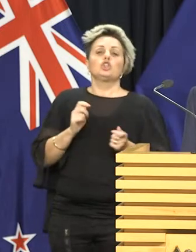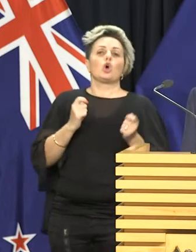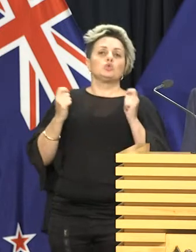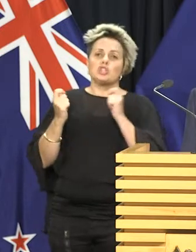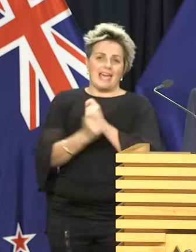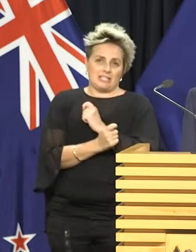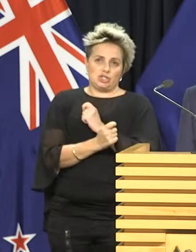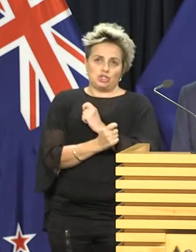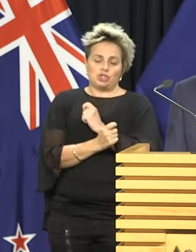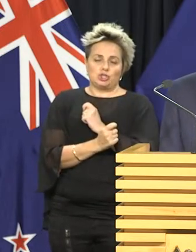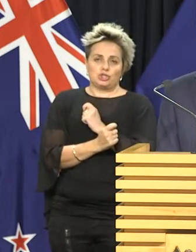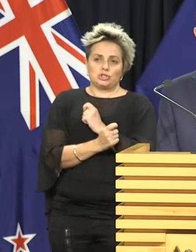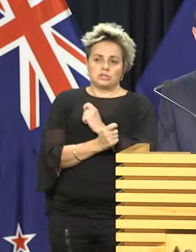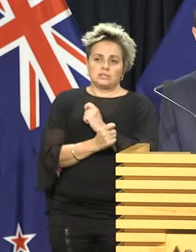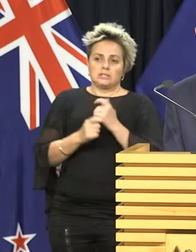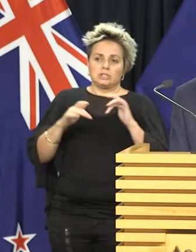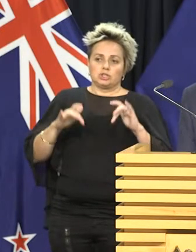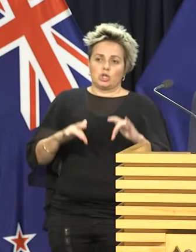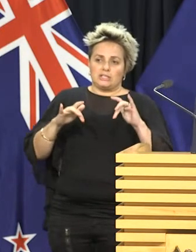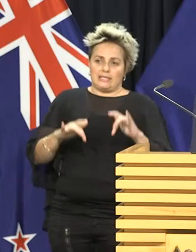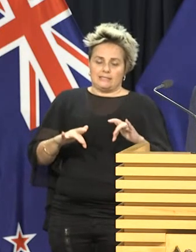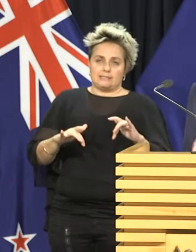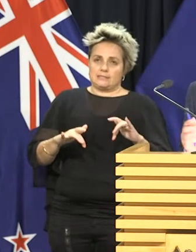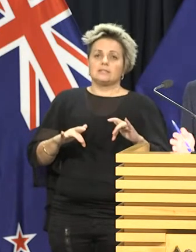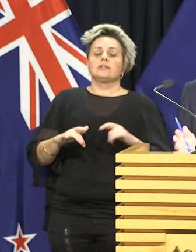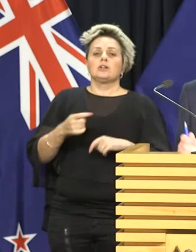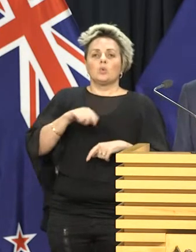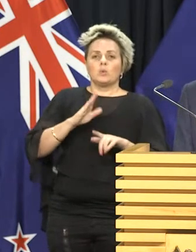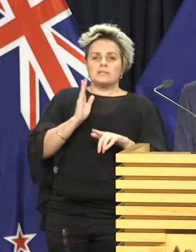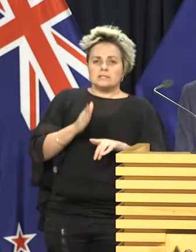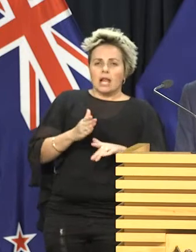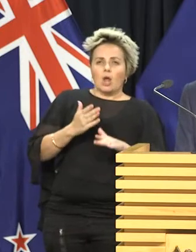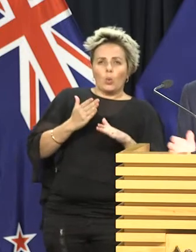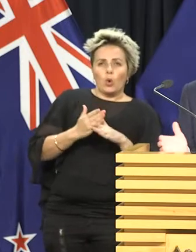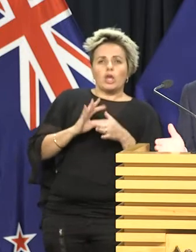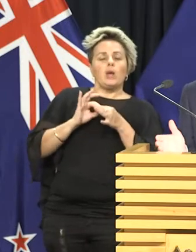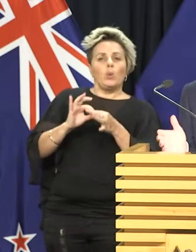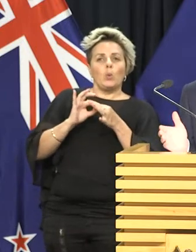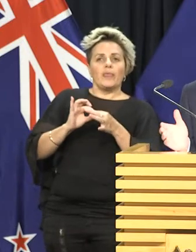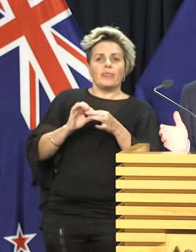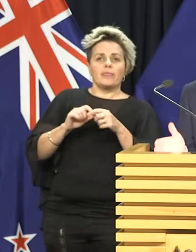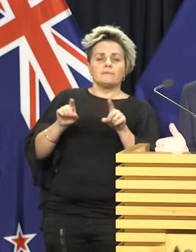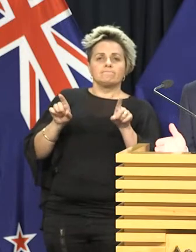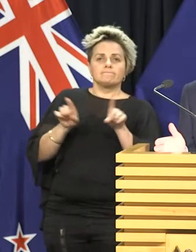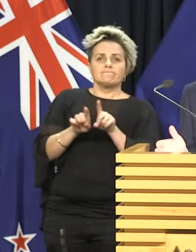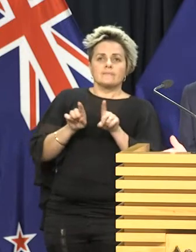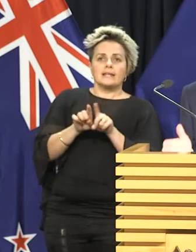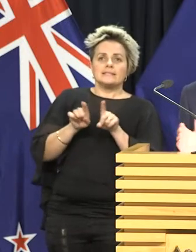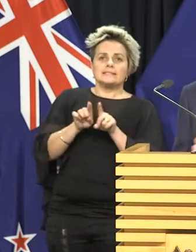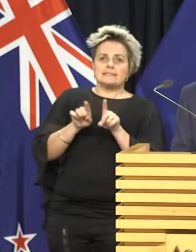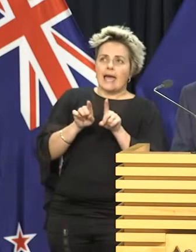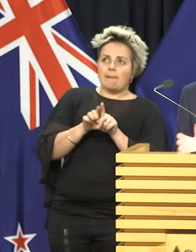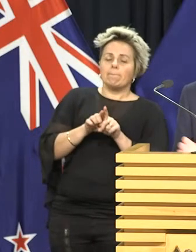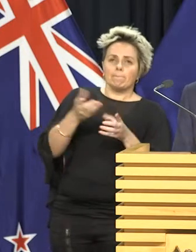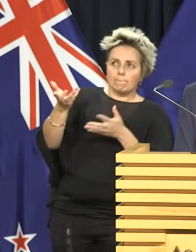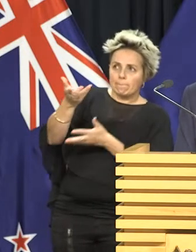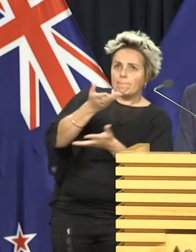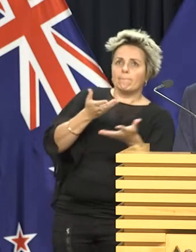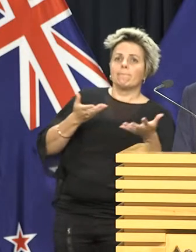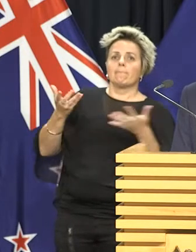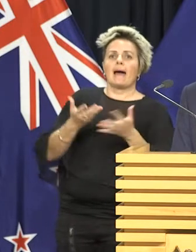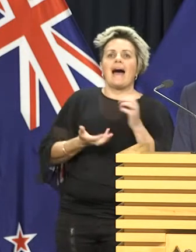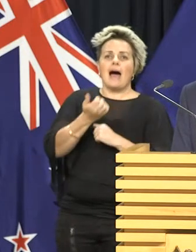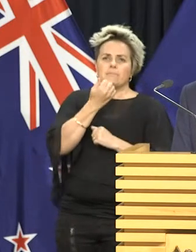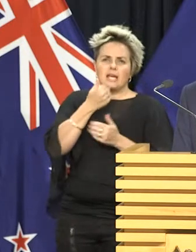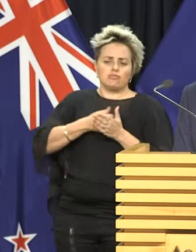that proposed as yet, and we are still working with the same series of definitions, and those are